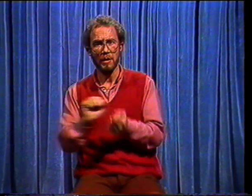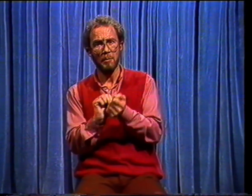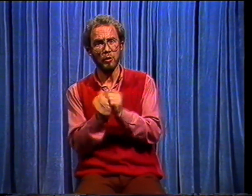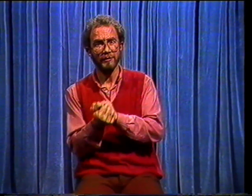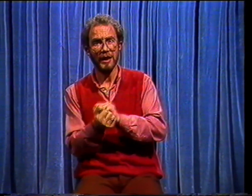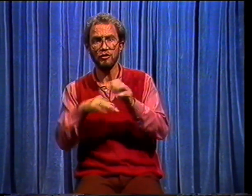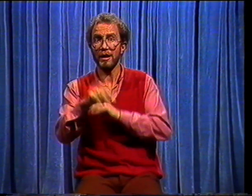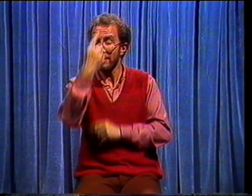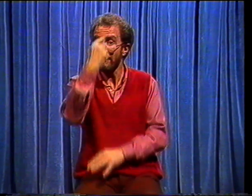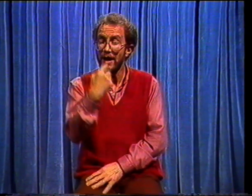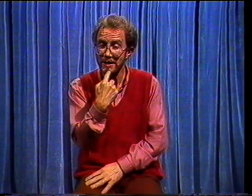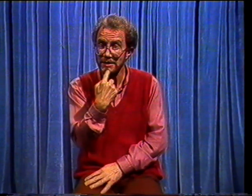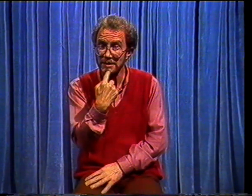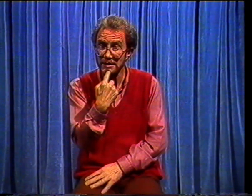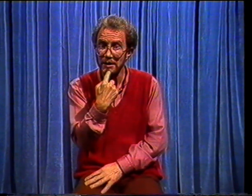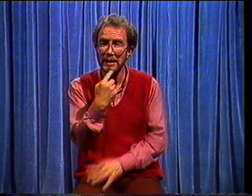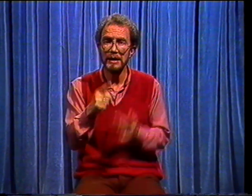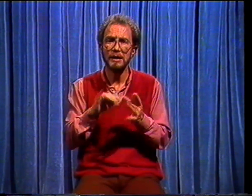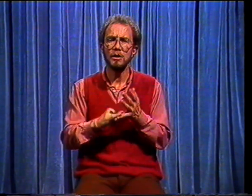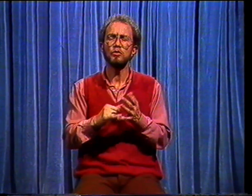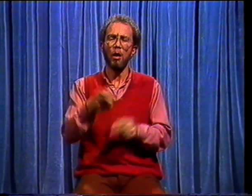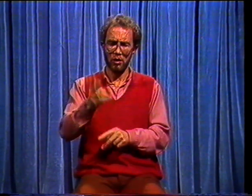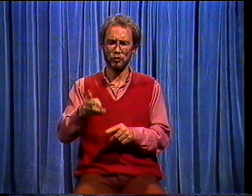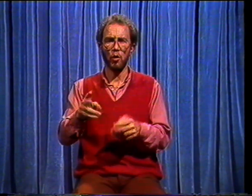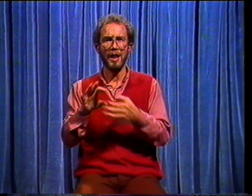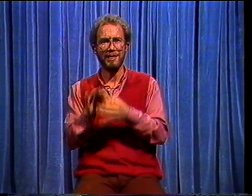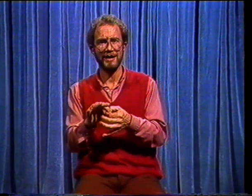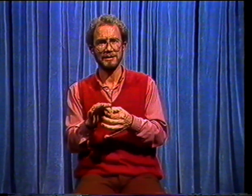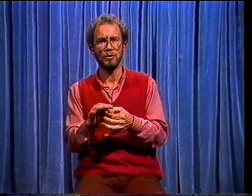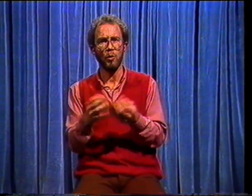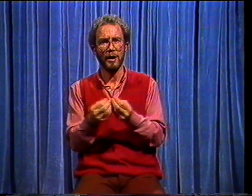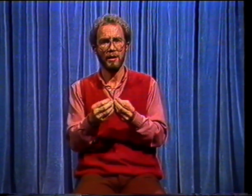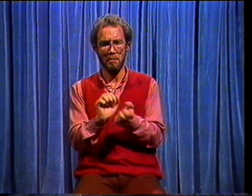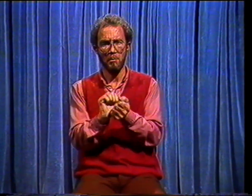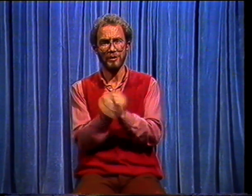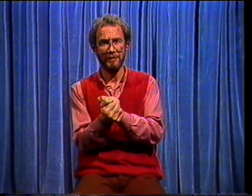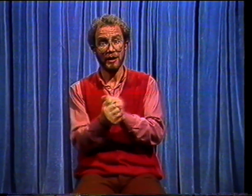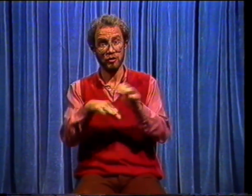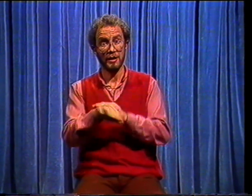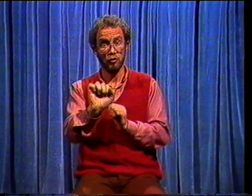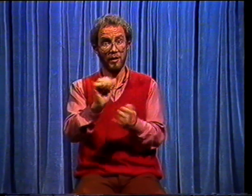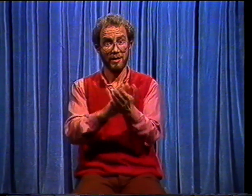the modification in the face is also linked with the modification in the hands.